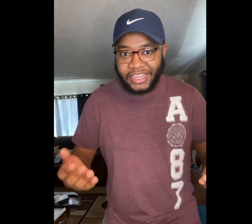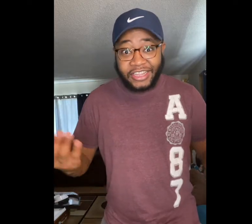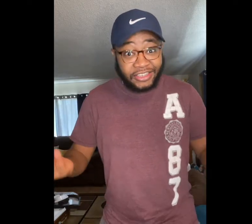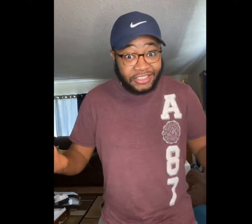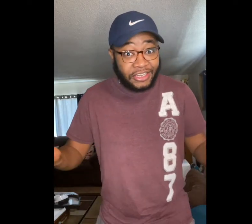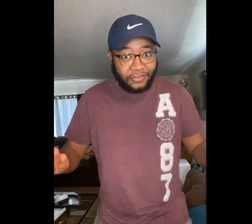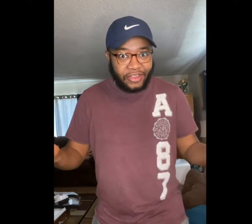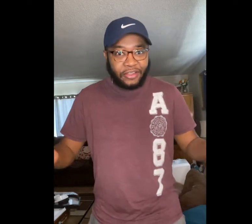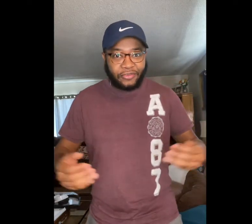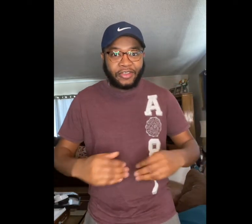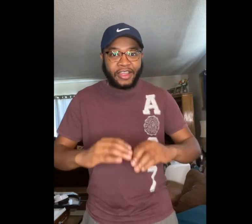it, GIF.